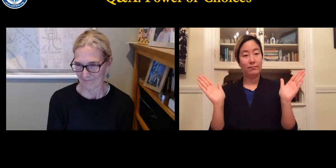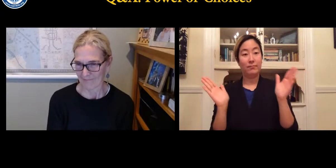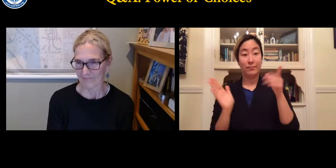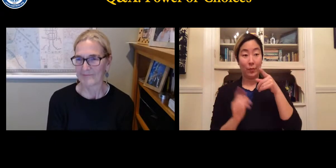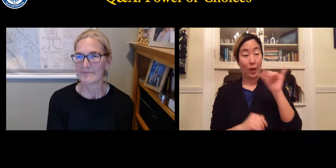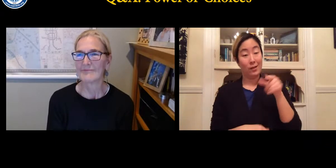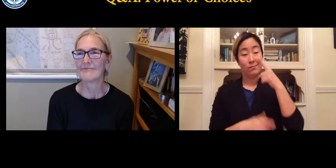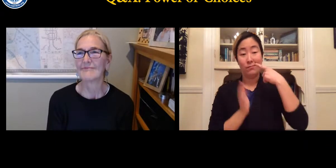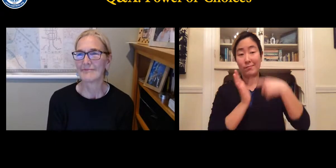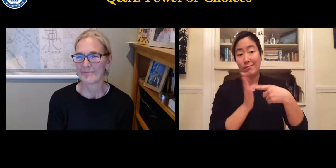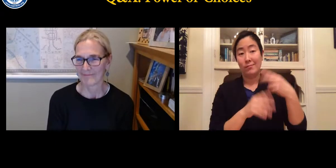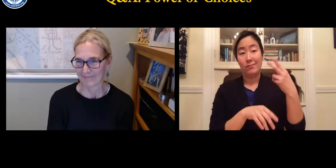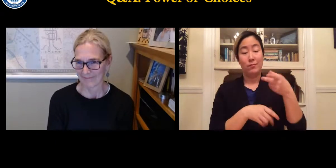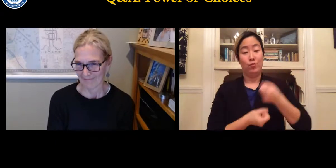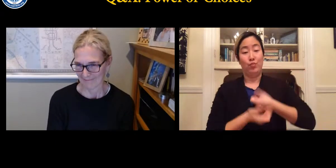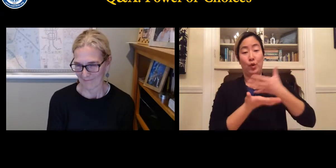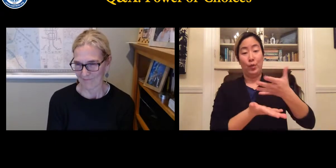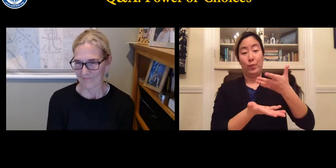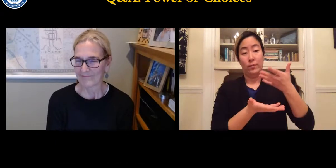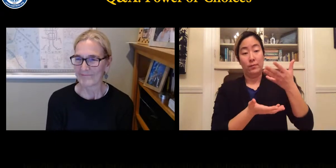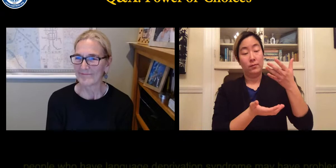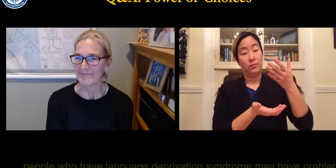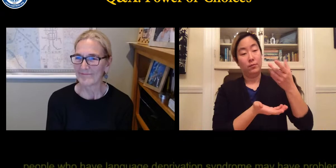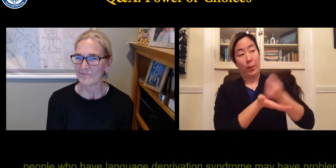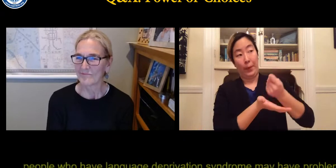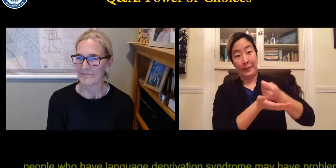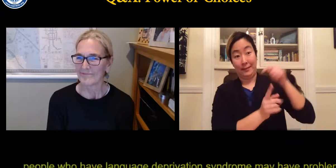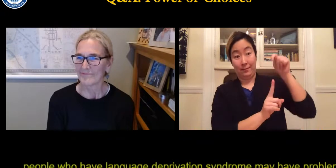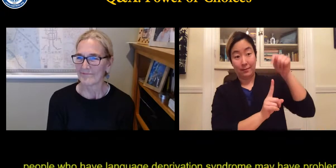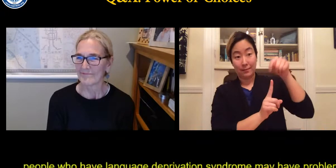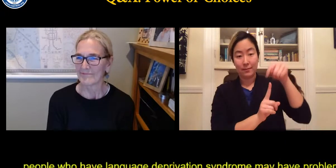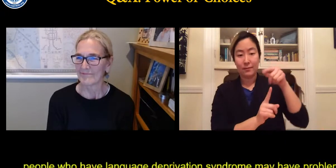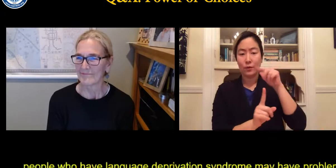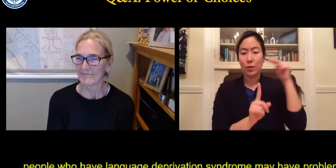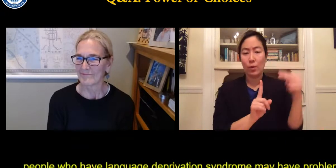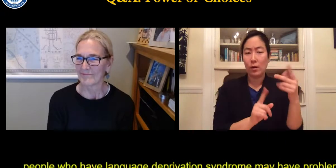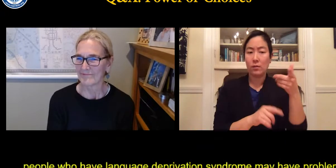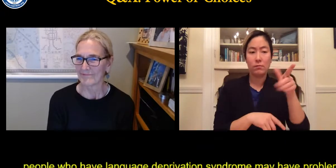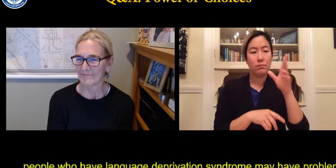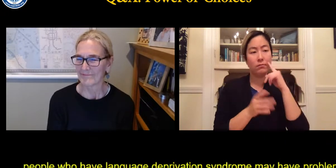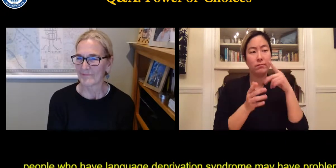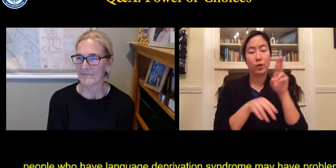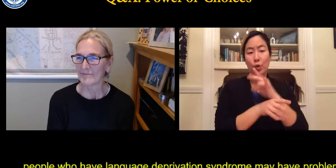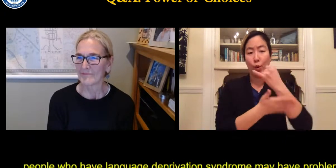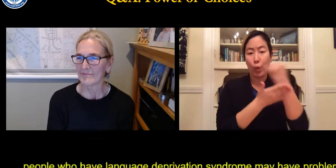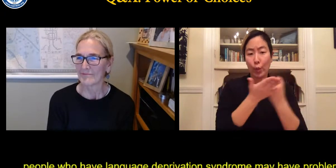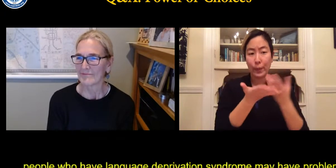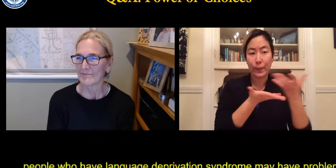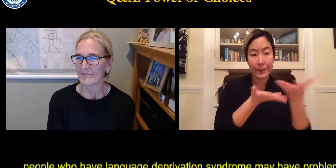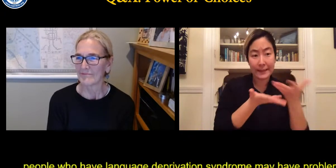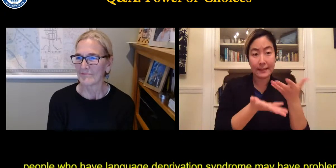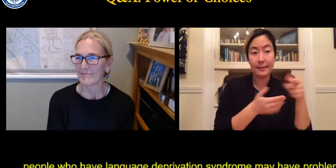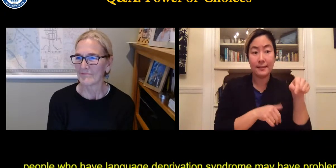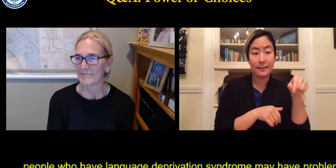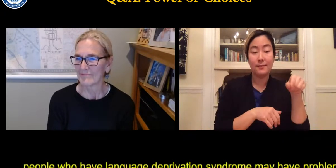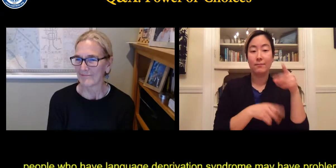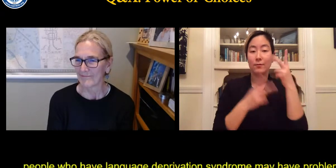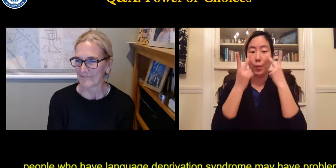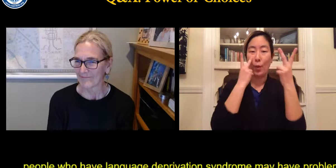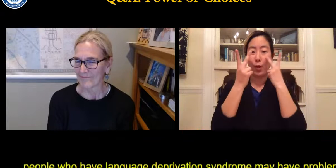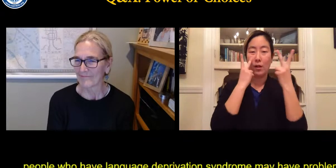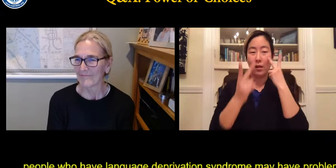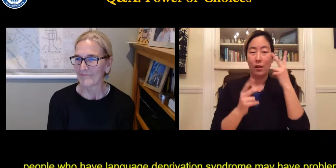explaining. So for these individuals, we need to use a different type of therapeutic approach. So expressive